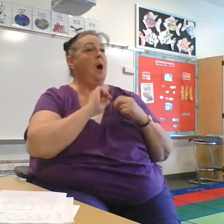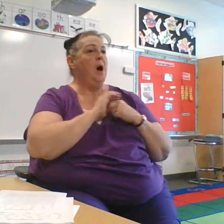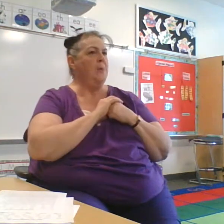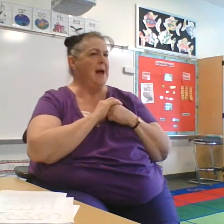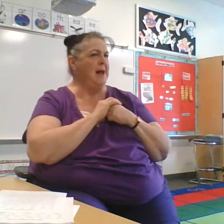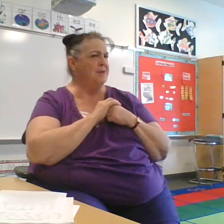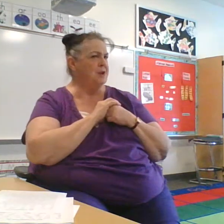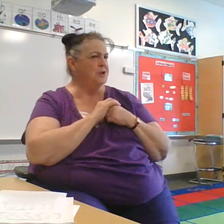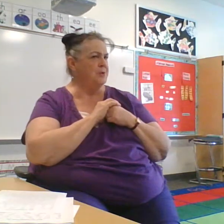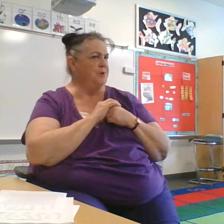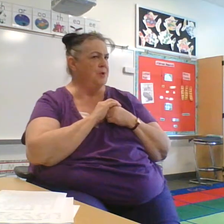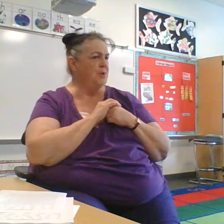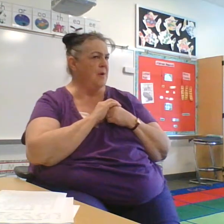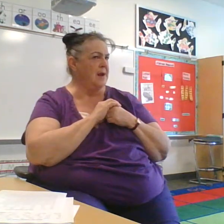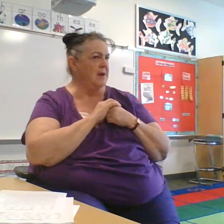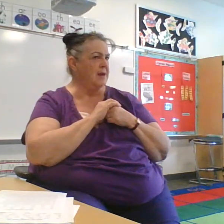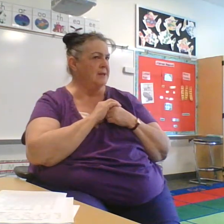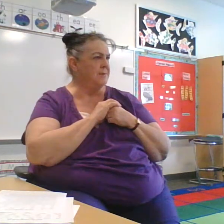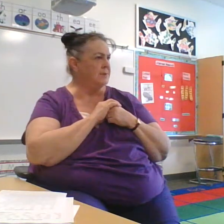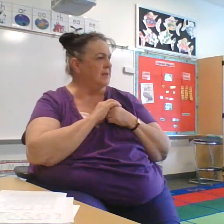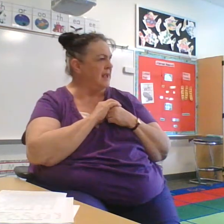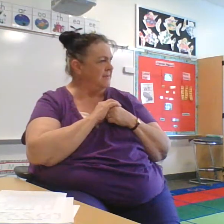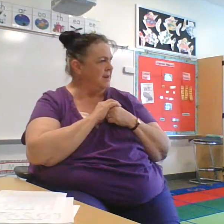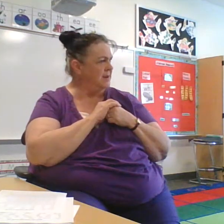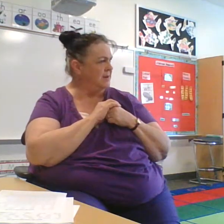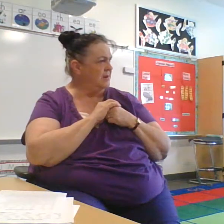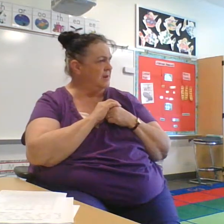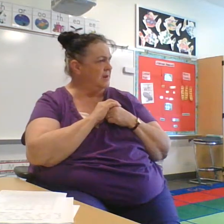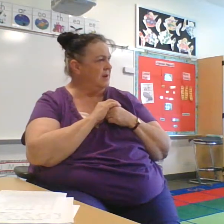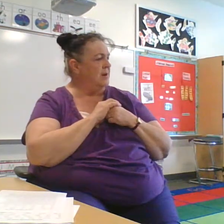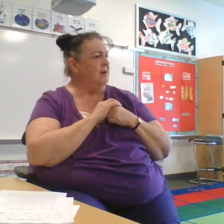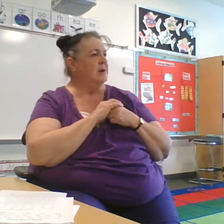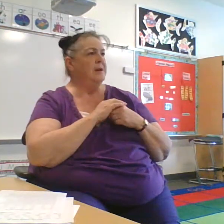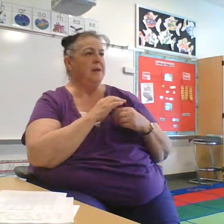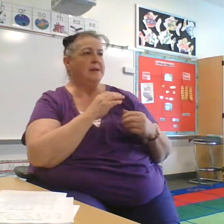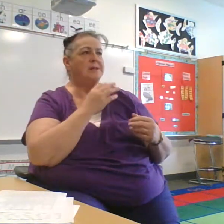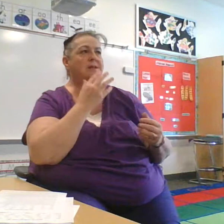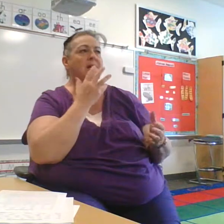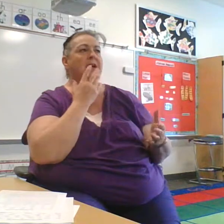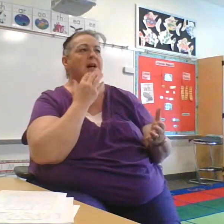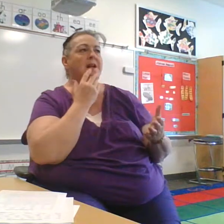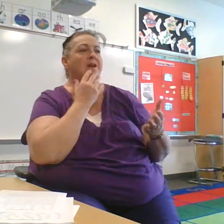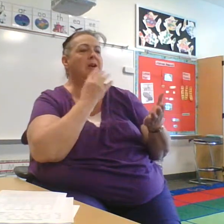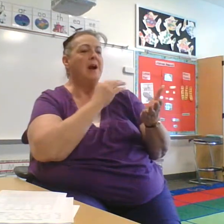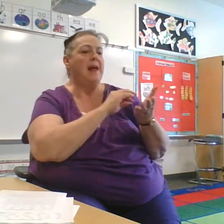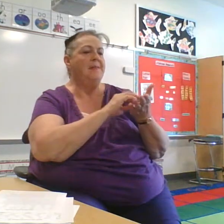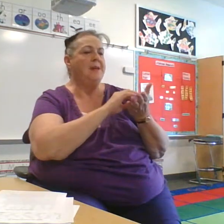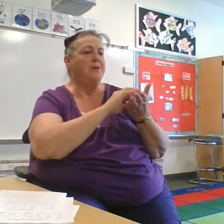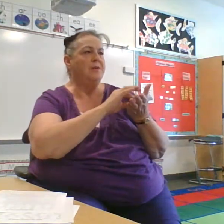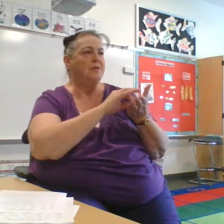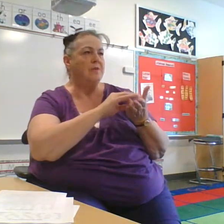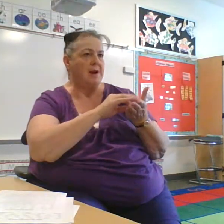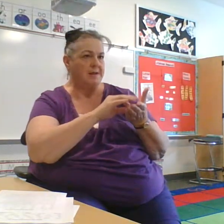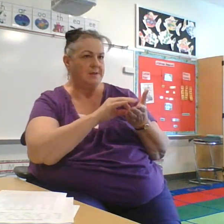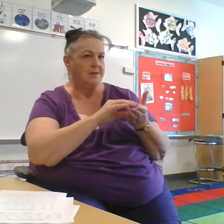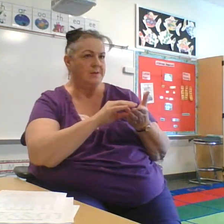Oh, I have not shown you crayon, I don't think, have I? It's color and then right. So,